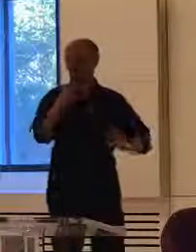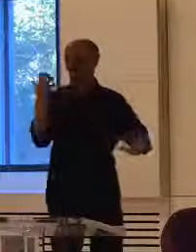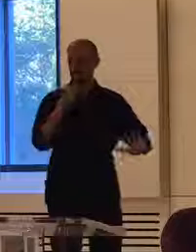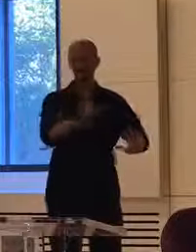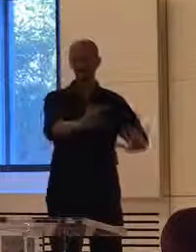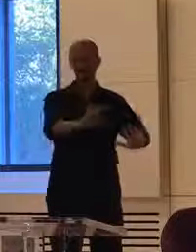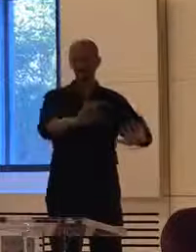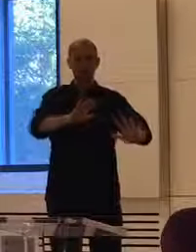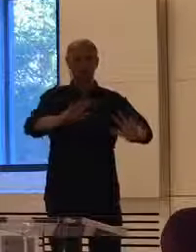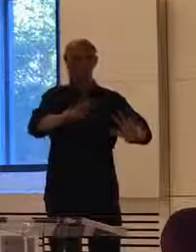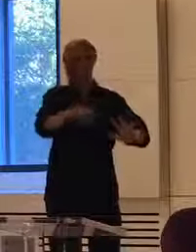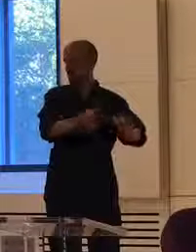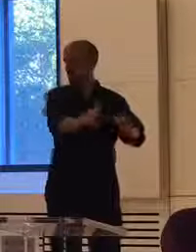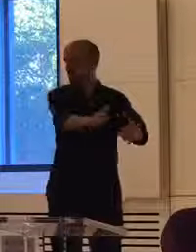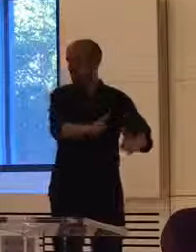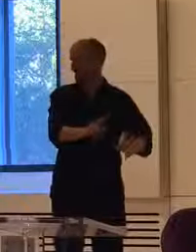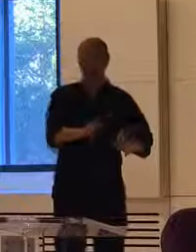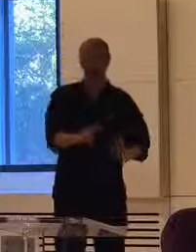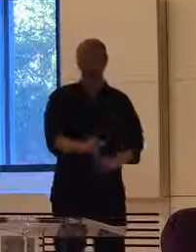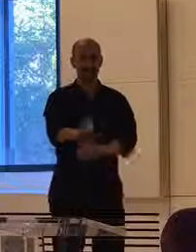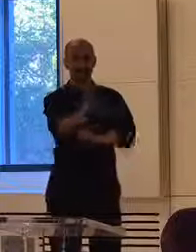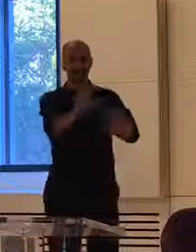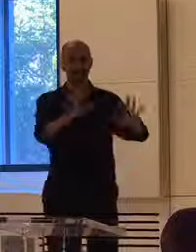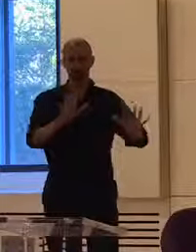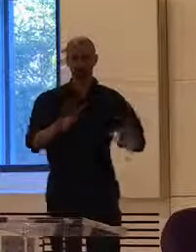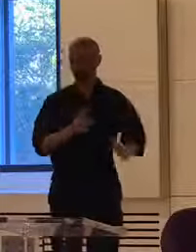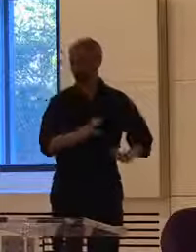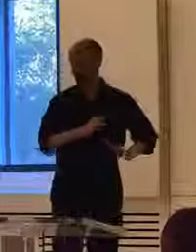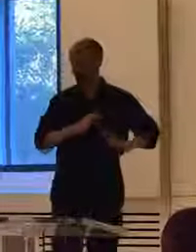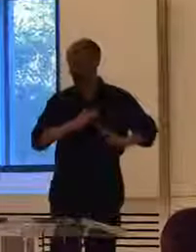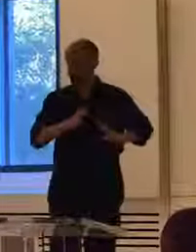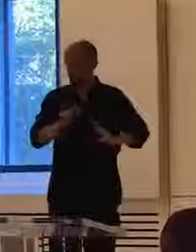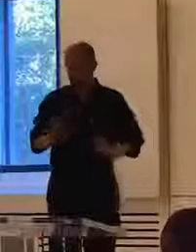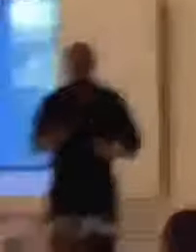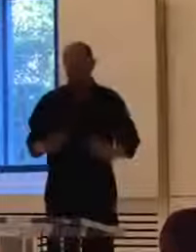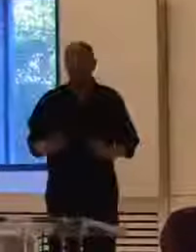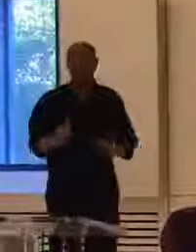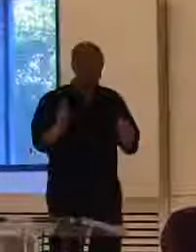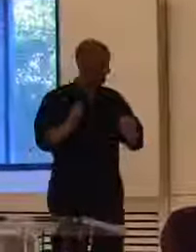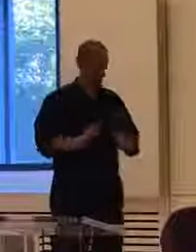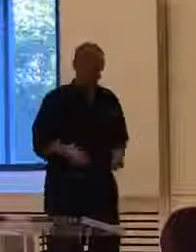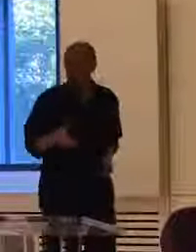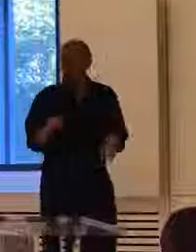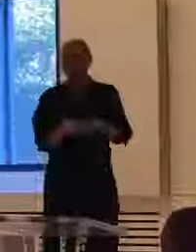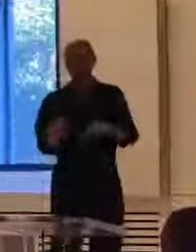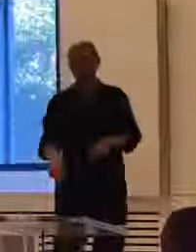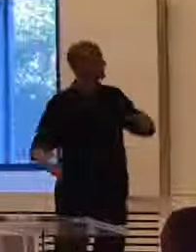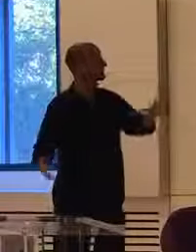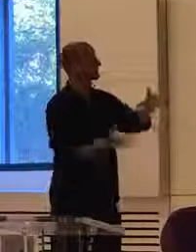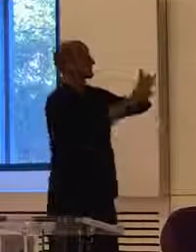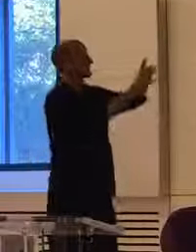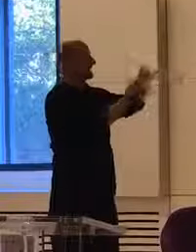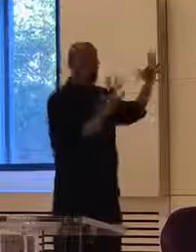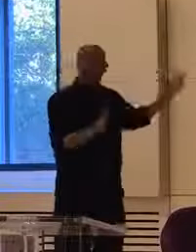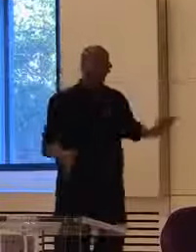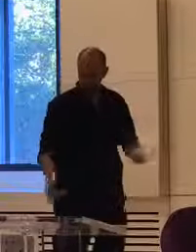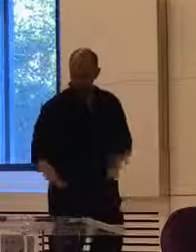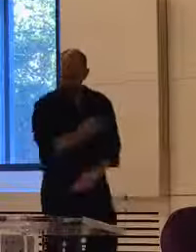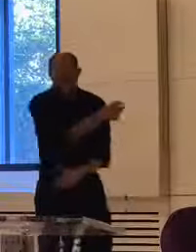too fast so that the interpreters don't fry their brains or fry their mouths to keep up with me. So what I'm